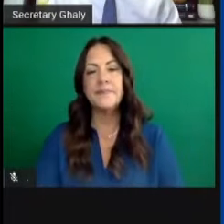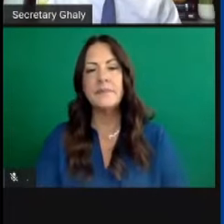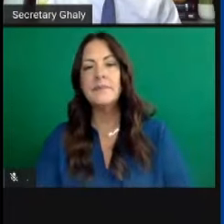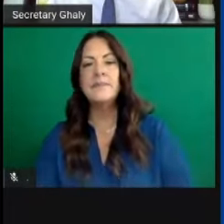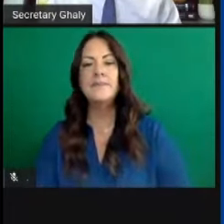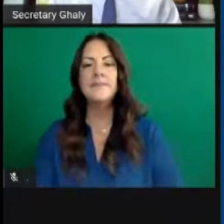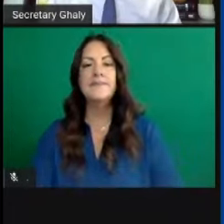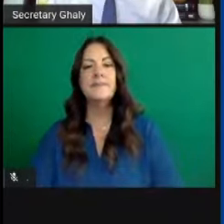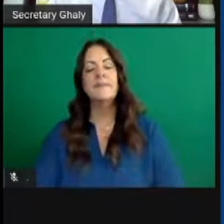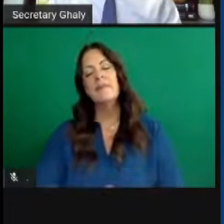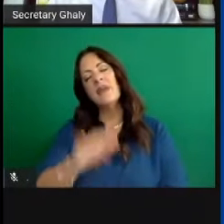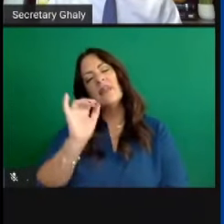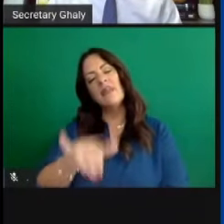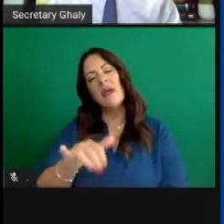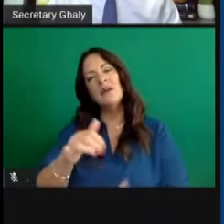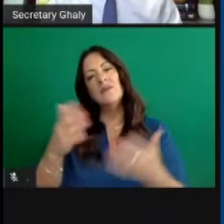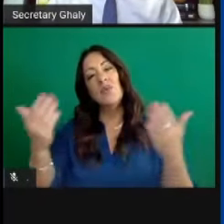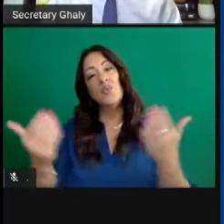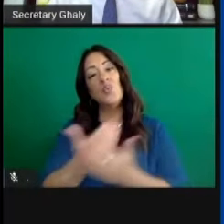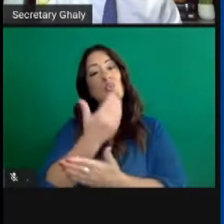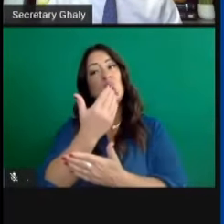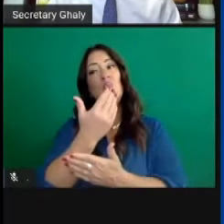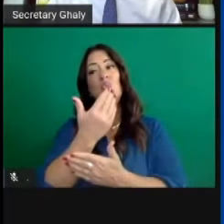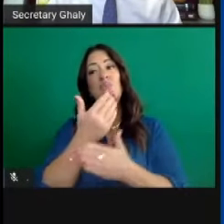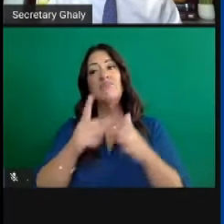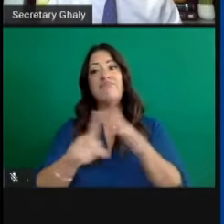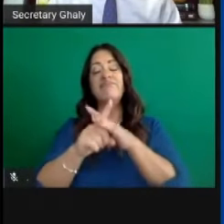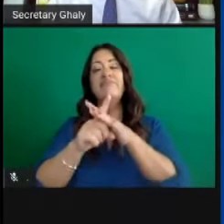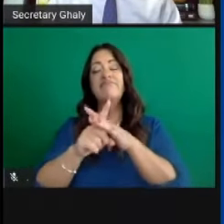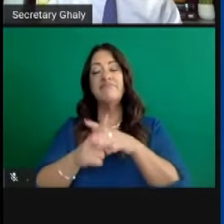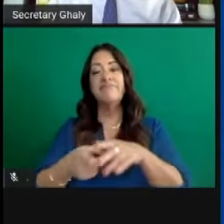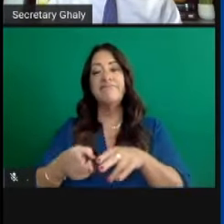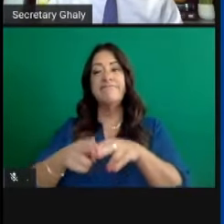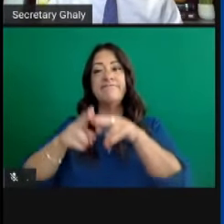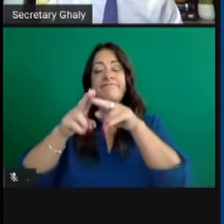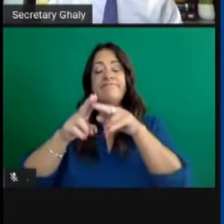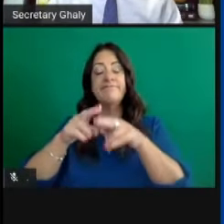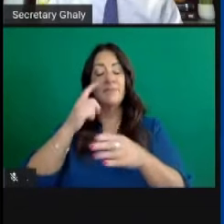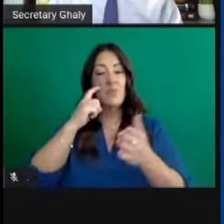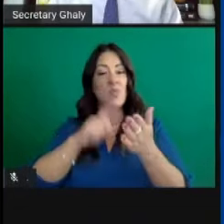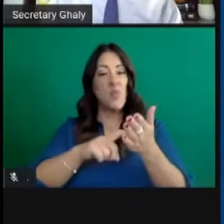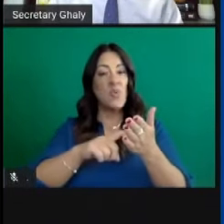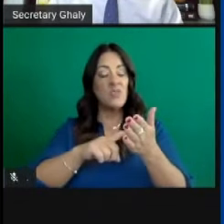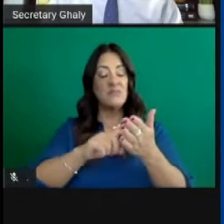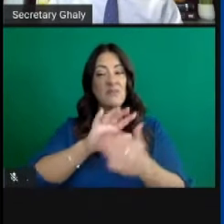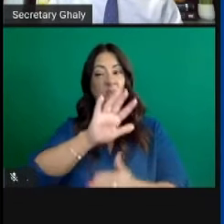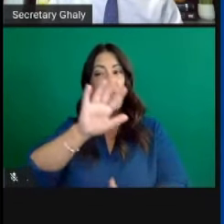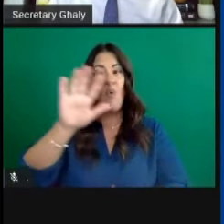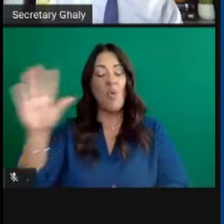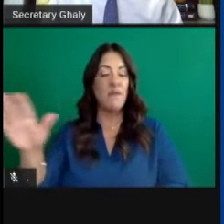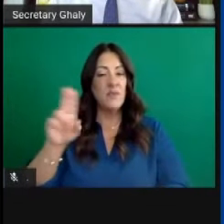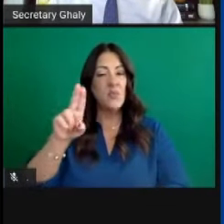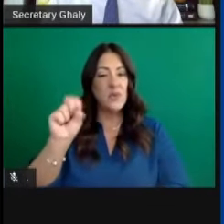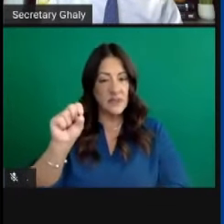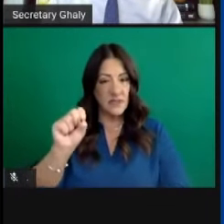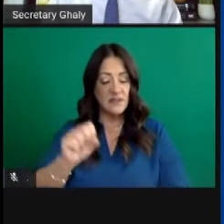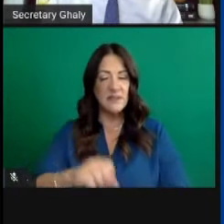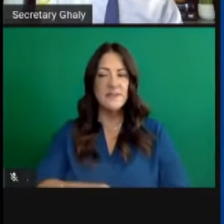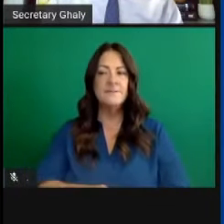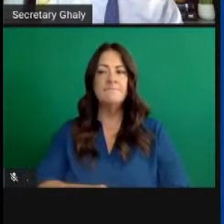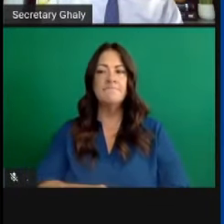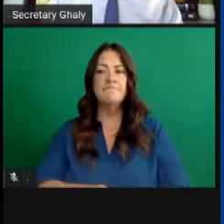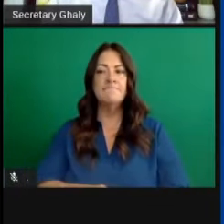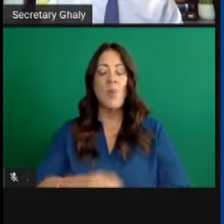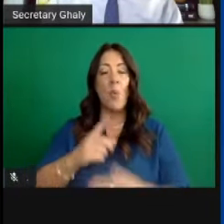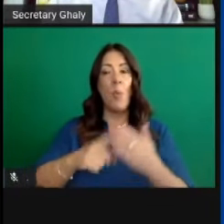So as I said, this new wave of cases that we're seeing across the nation is not something that we are yet facing here